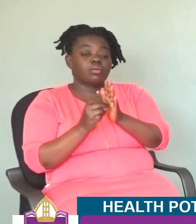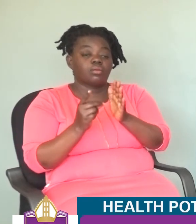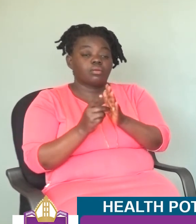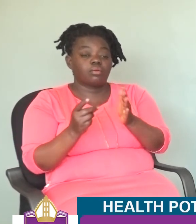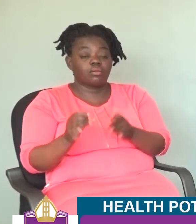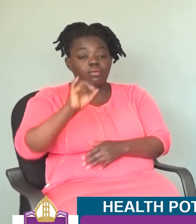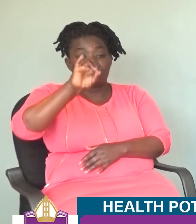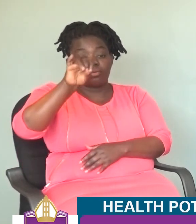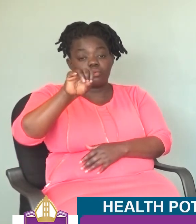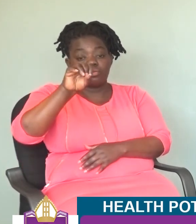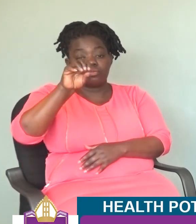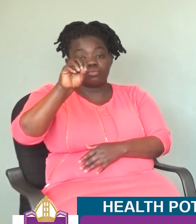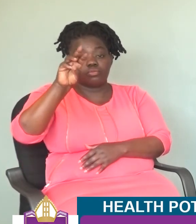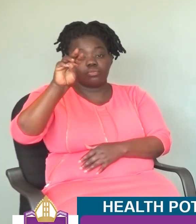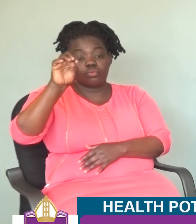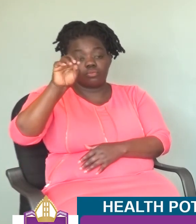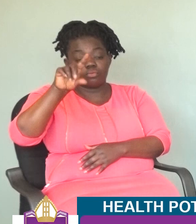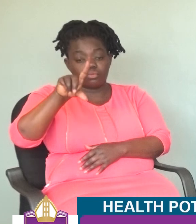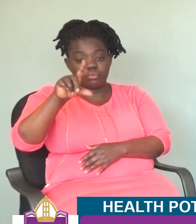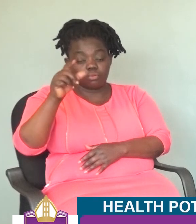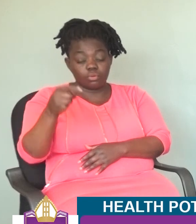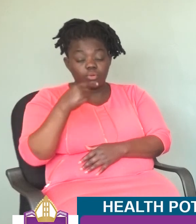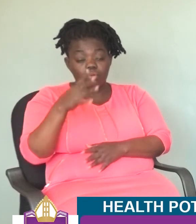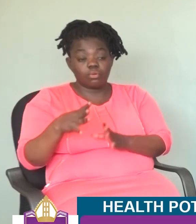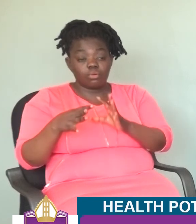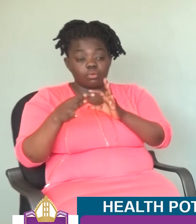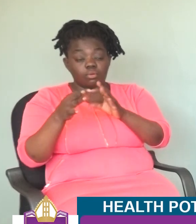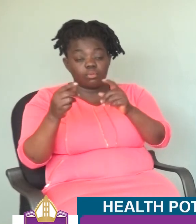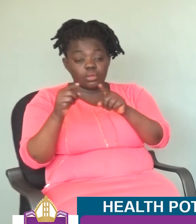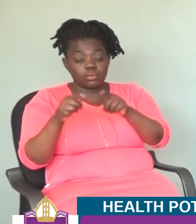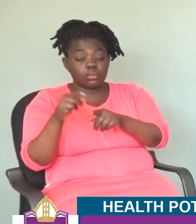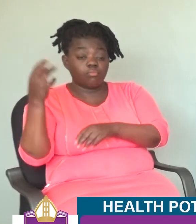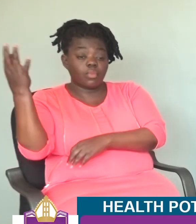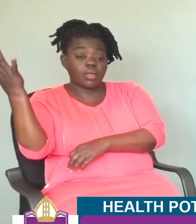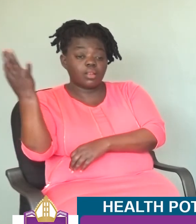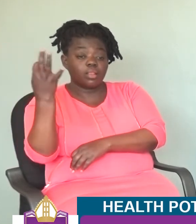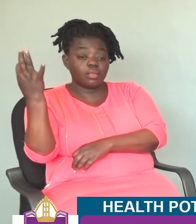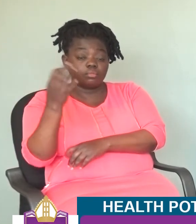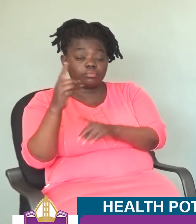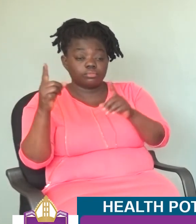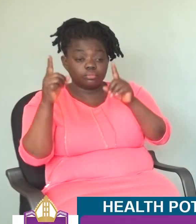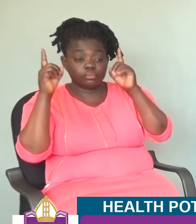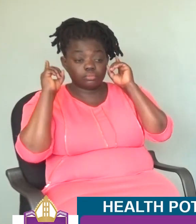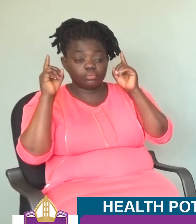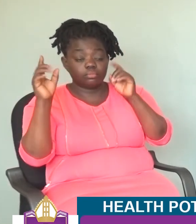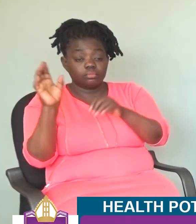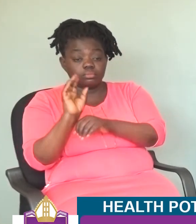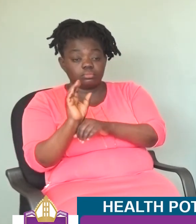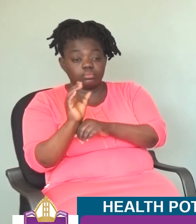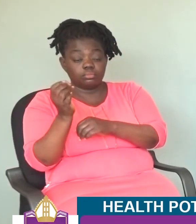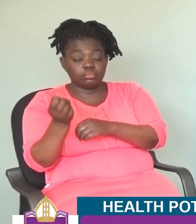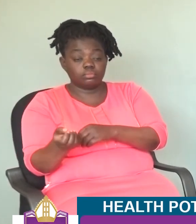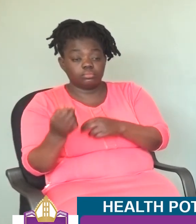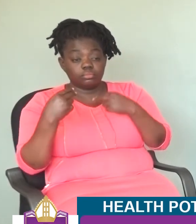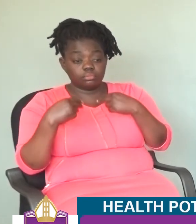Anguyo Joel Dralega, who is a coordinator but also a lecturer at Makerere University College of Health Sciences